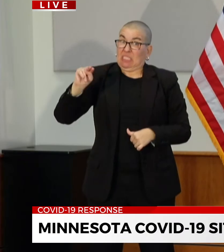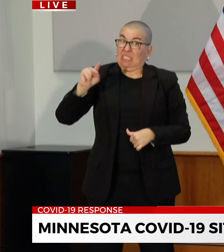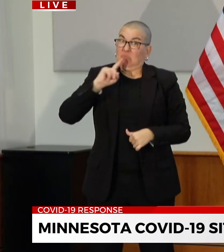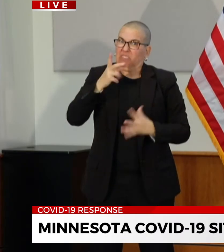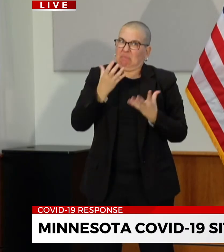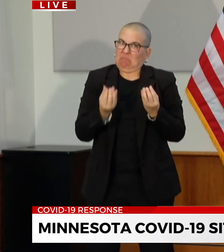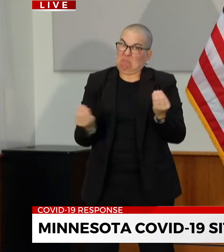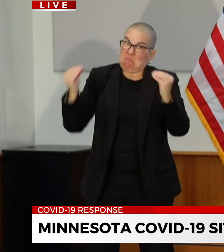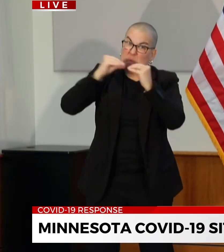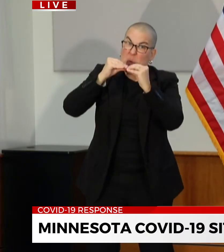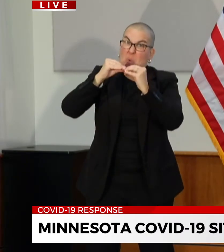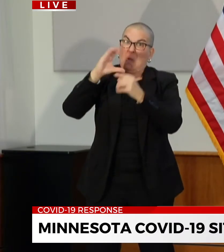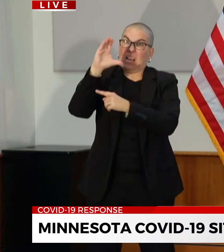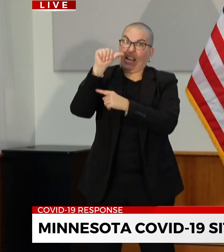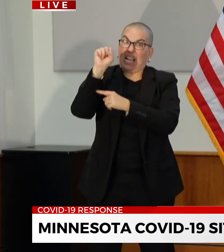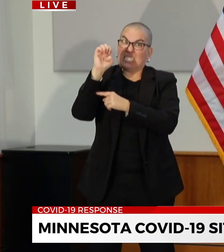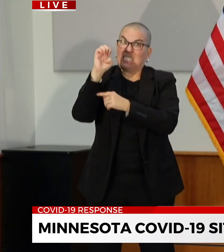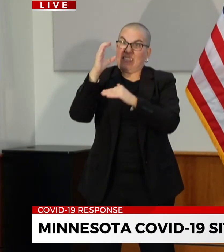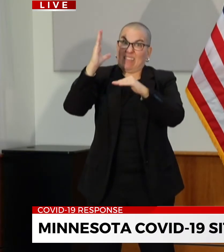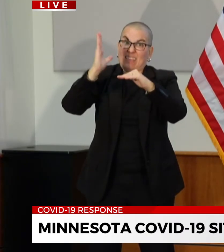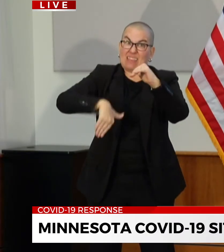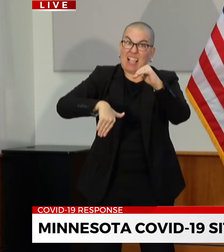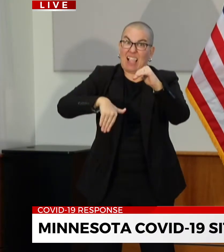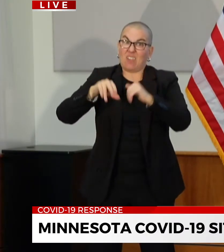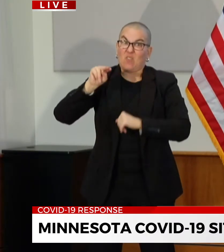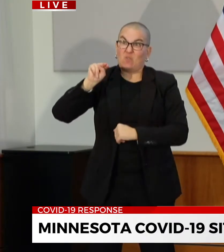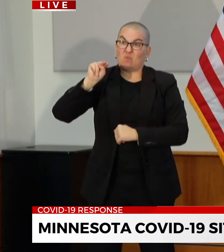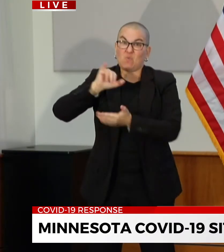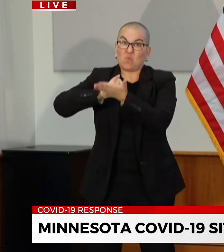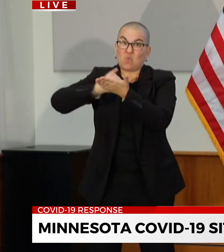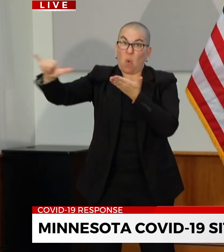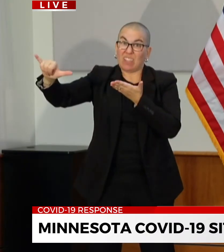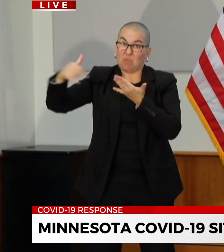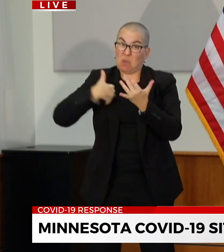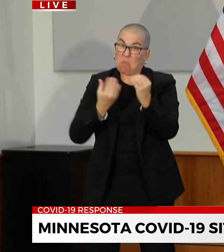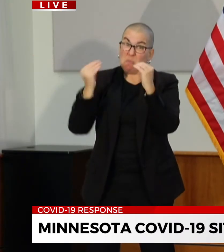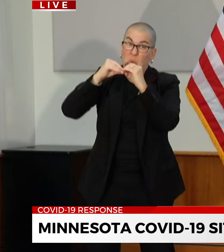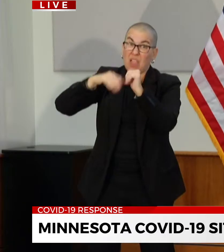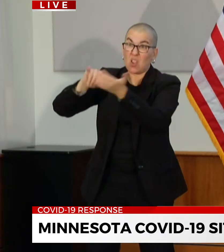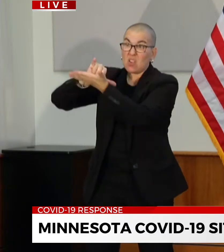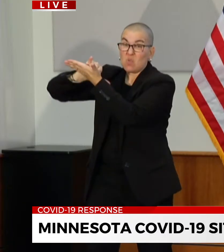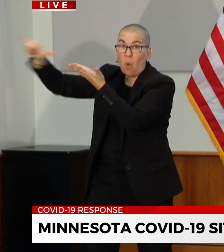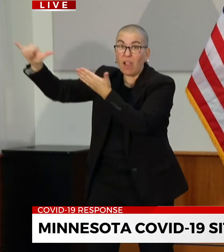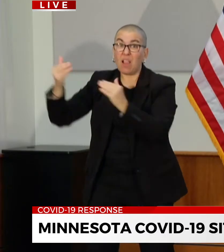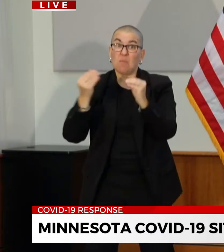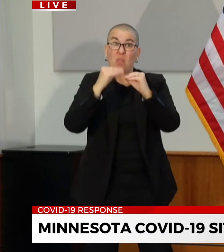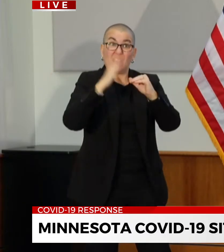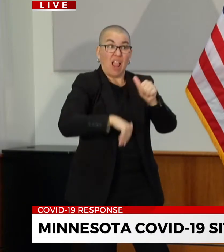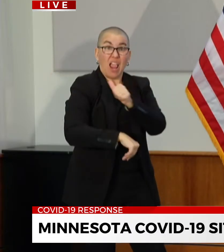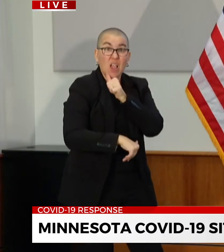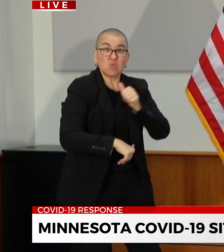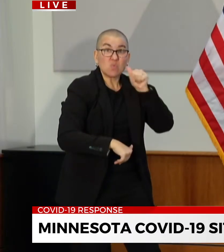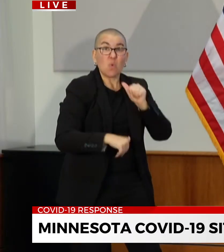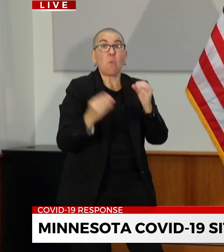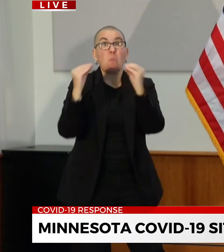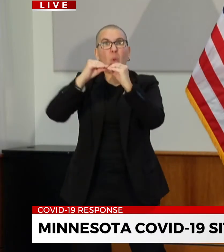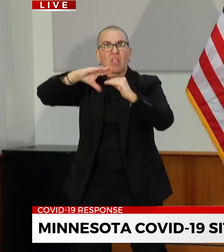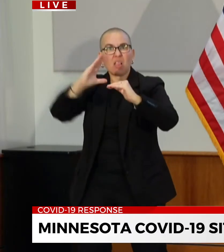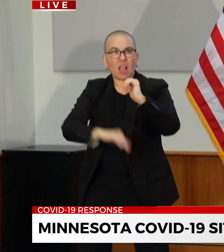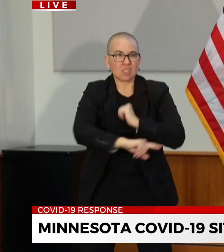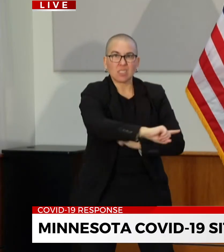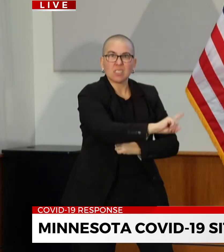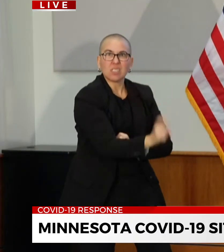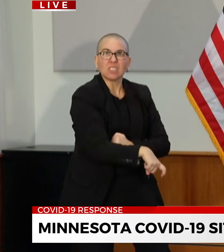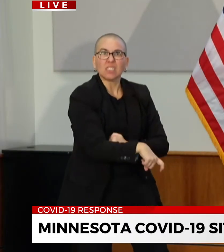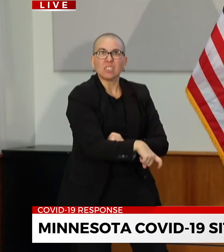per population than New York, Arizona, Texas, or Florida, other previous hotspots. We are